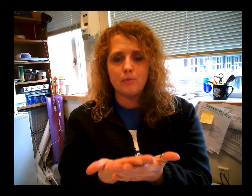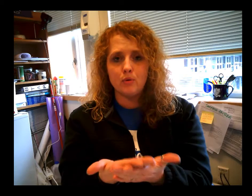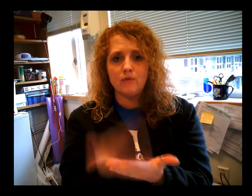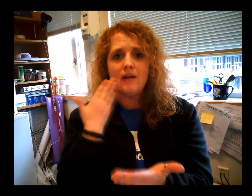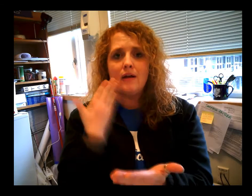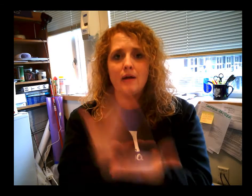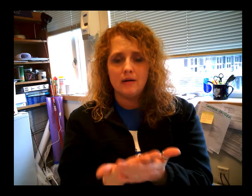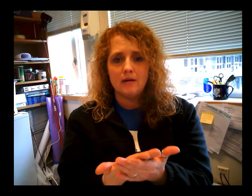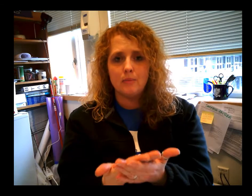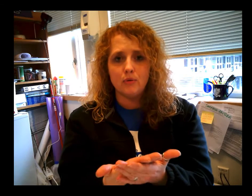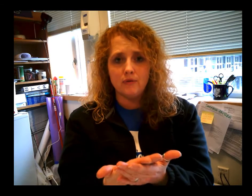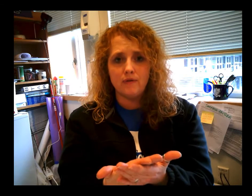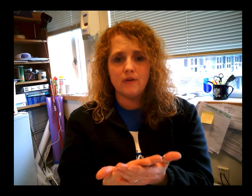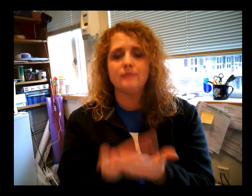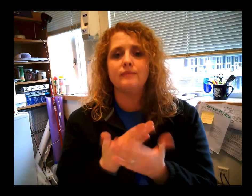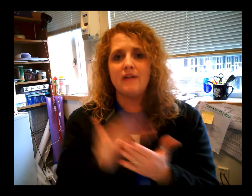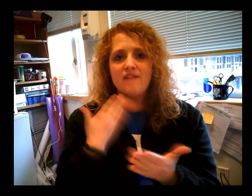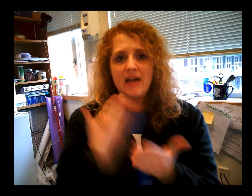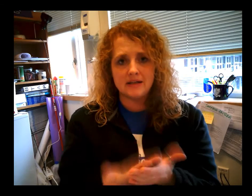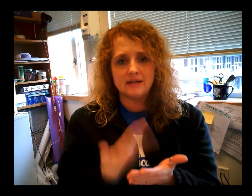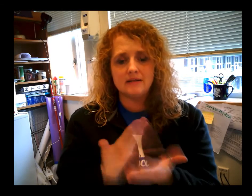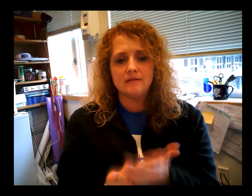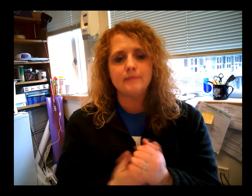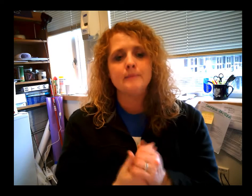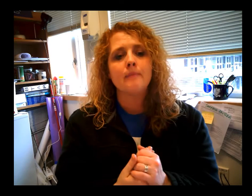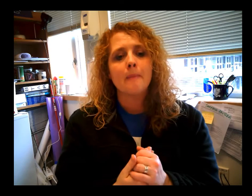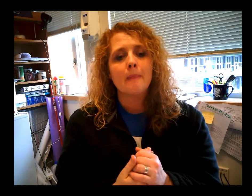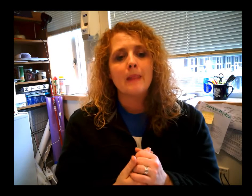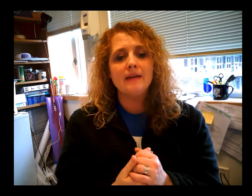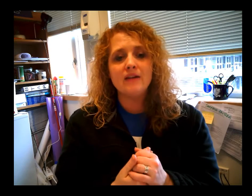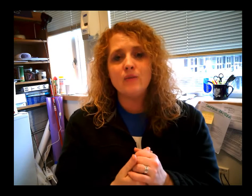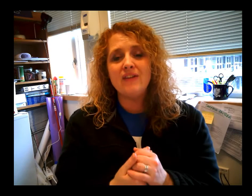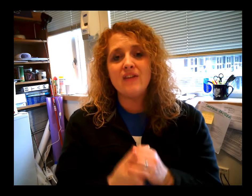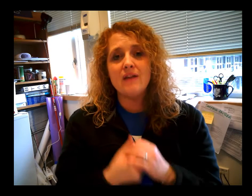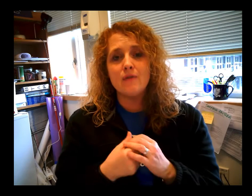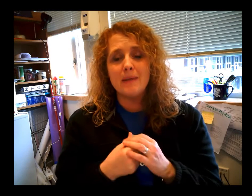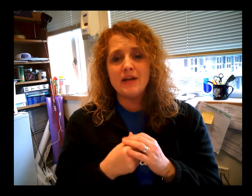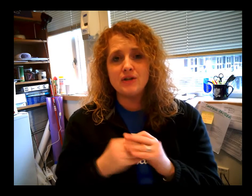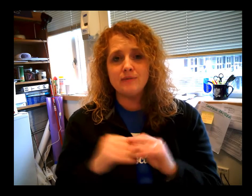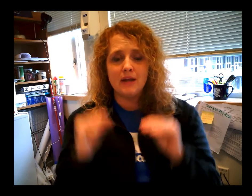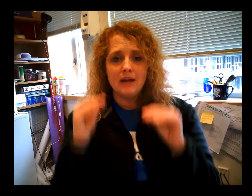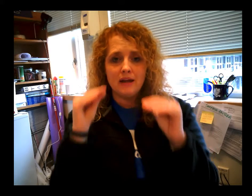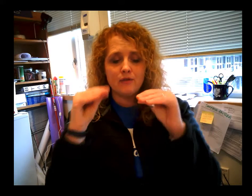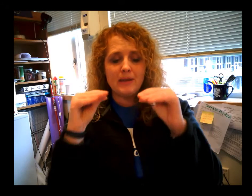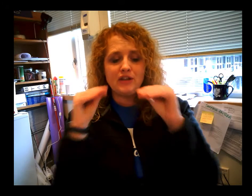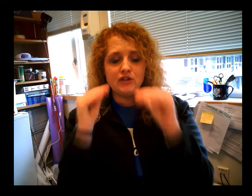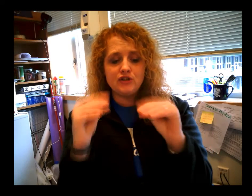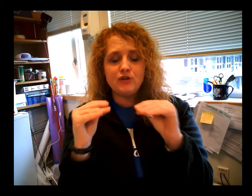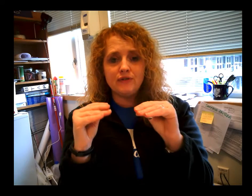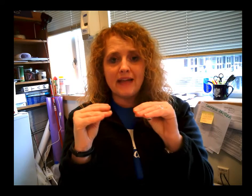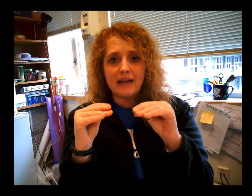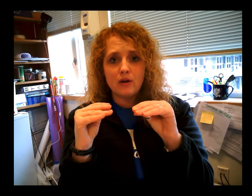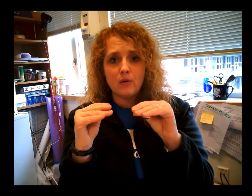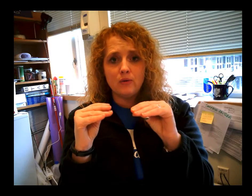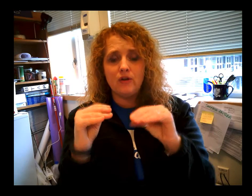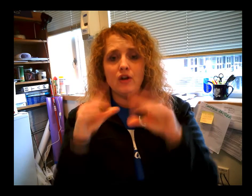Prove, proof, facts. Next one is information. Information is 2 flat O's to